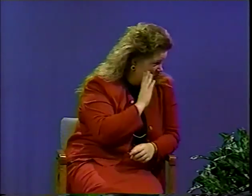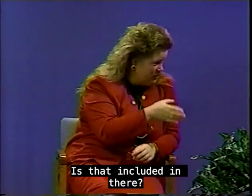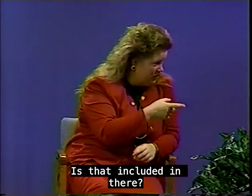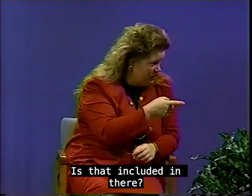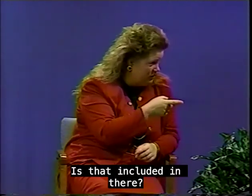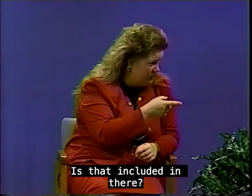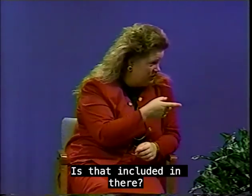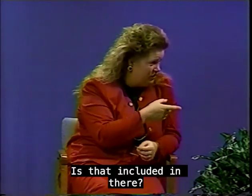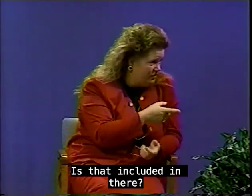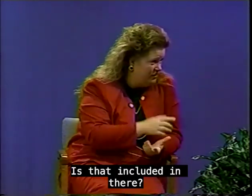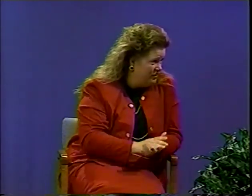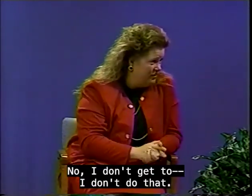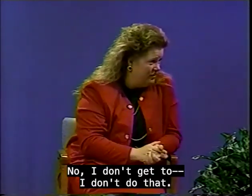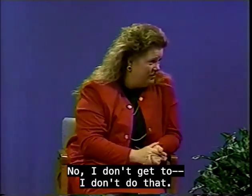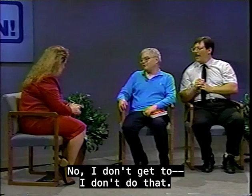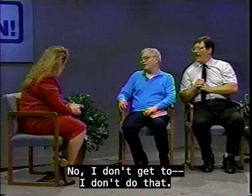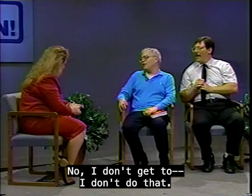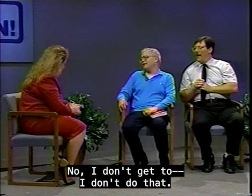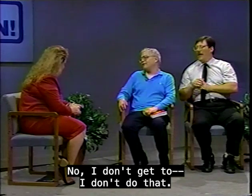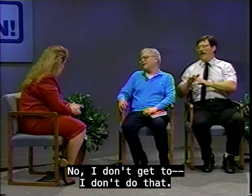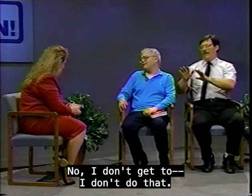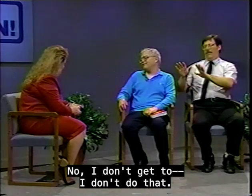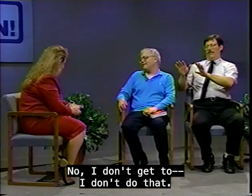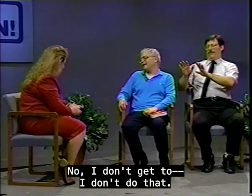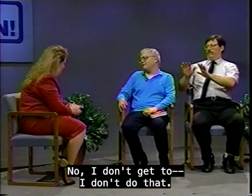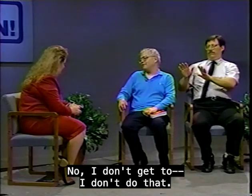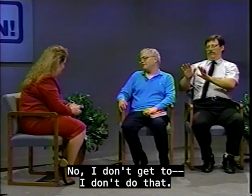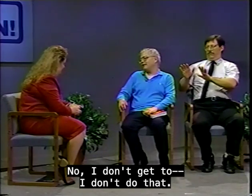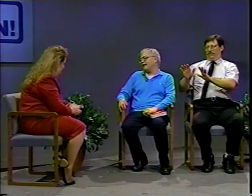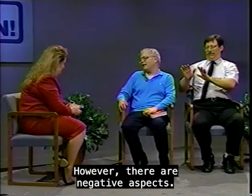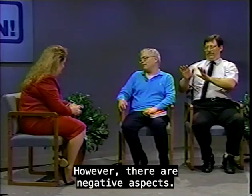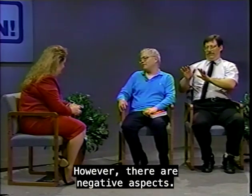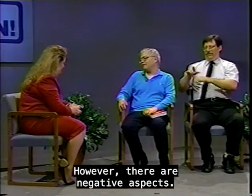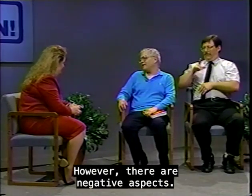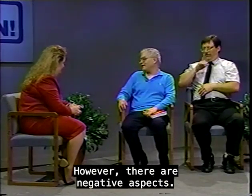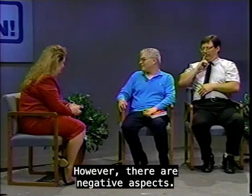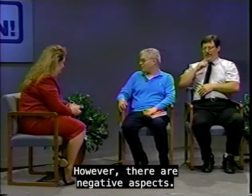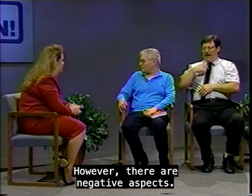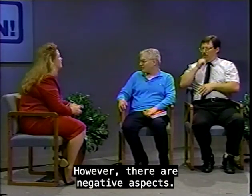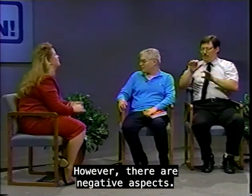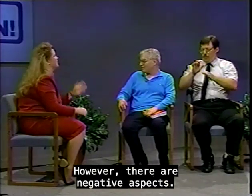die, perhaps? Is that included in there? No, I don't do